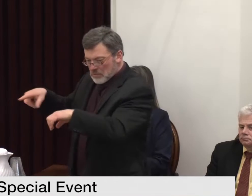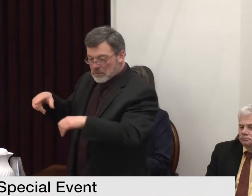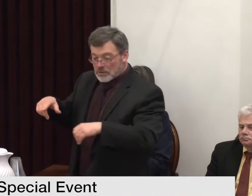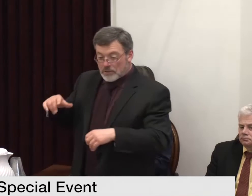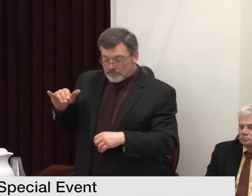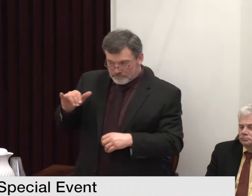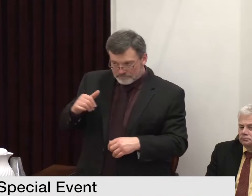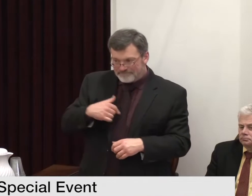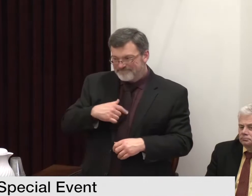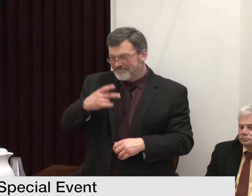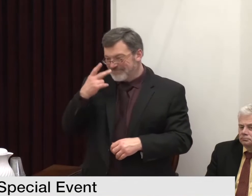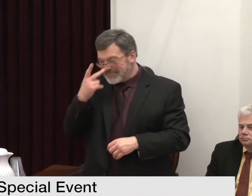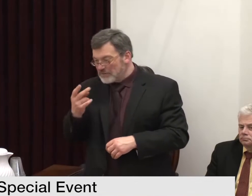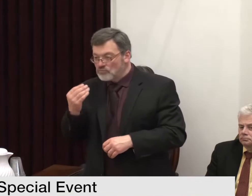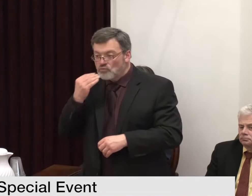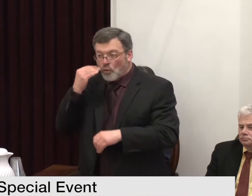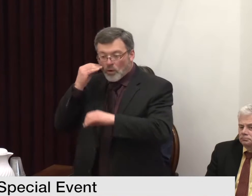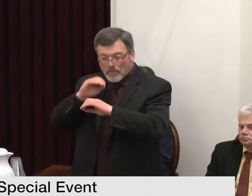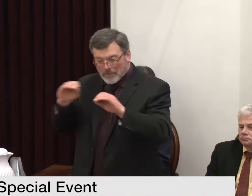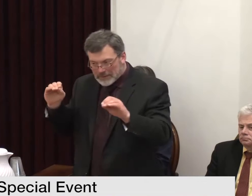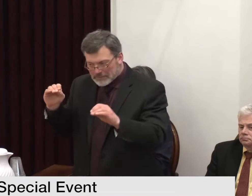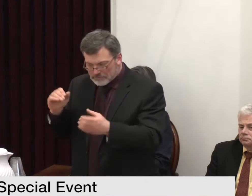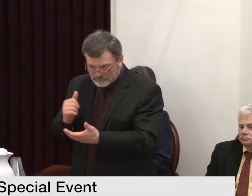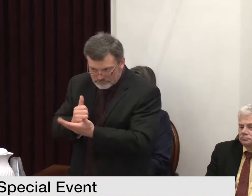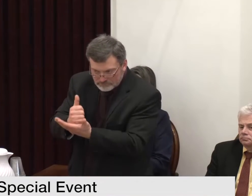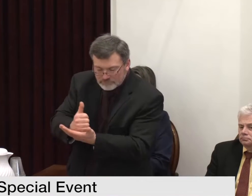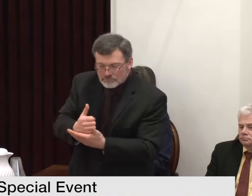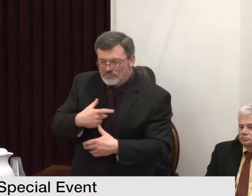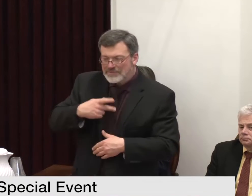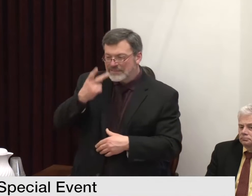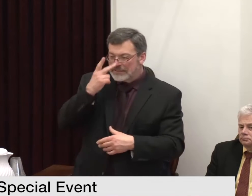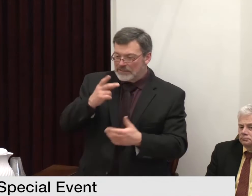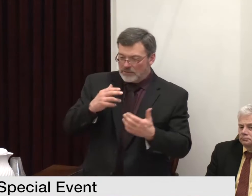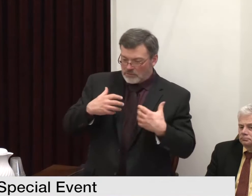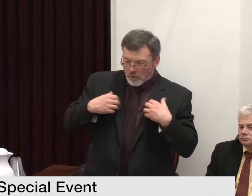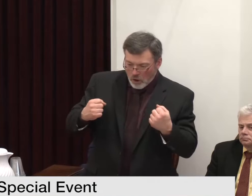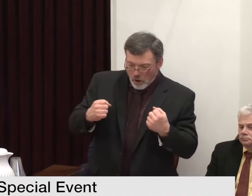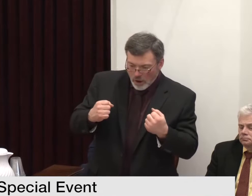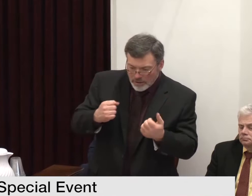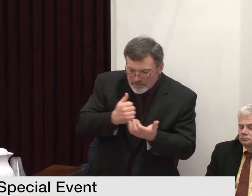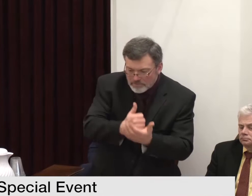agencies, and putting recovery coaches in emergency departments and correctional